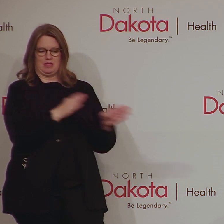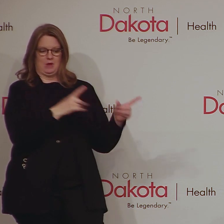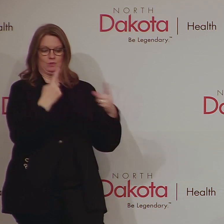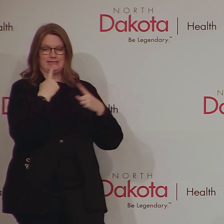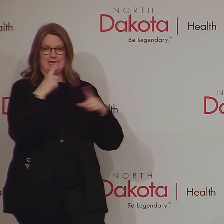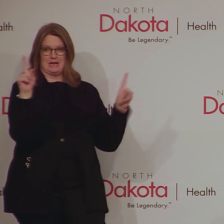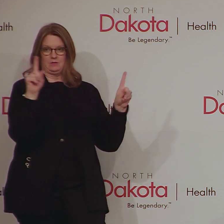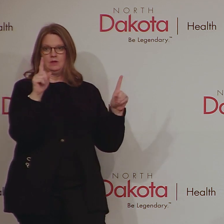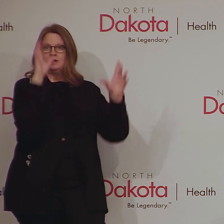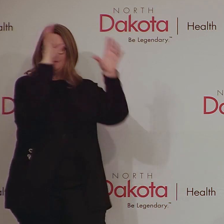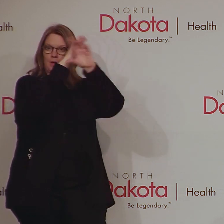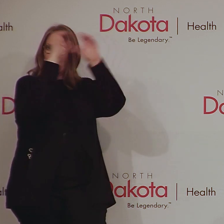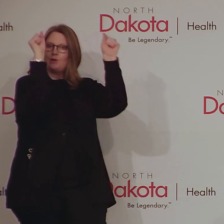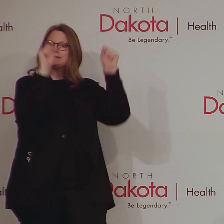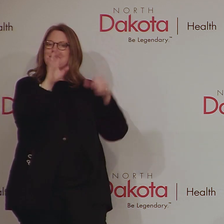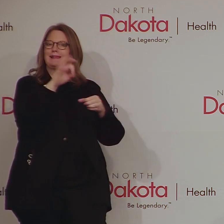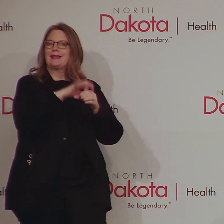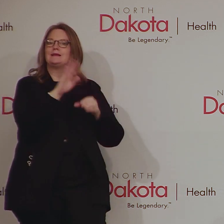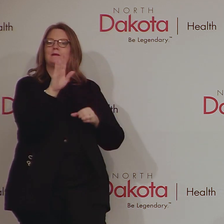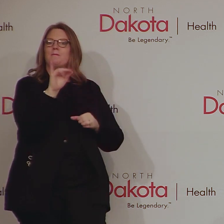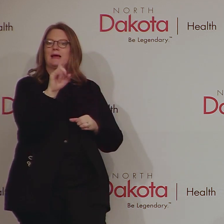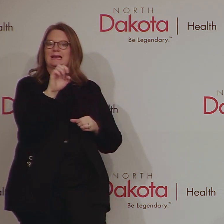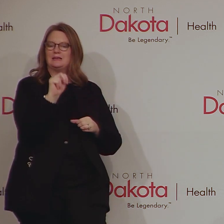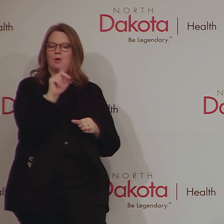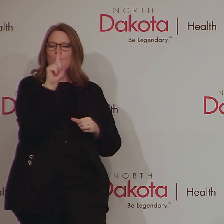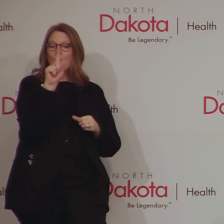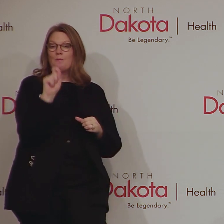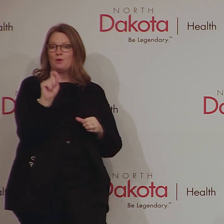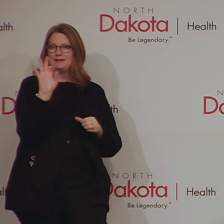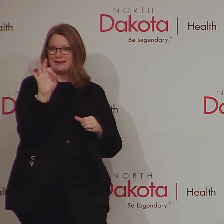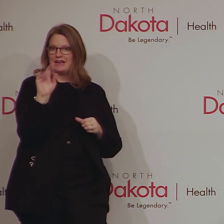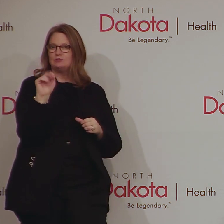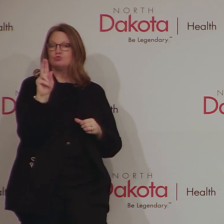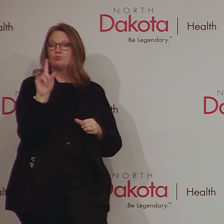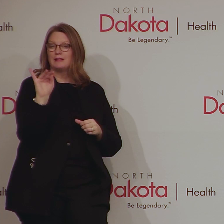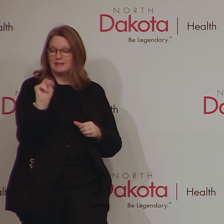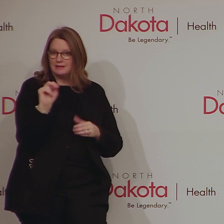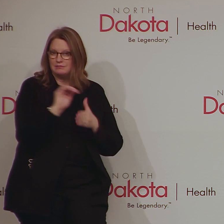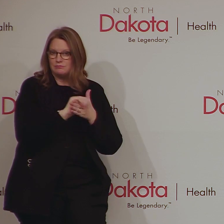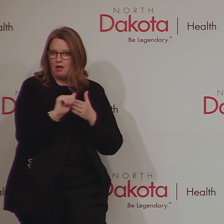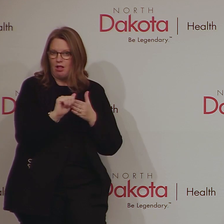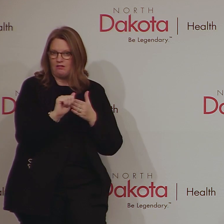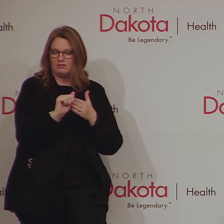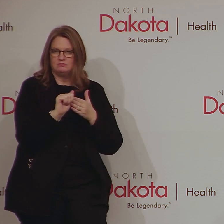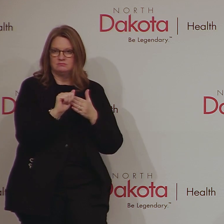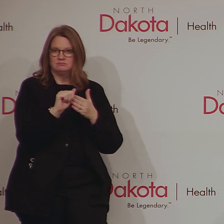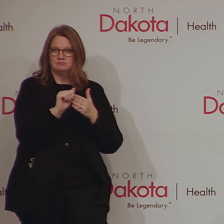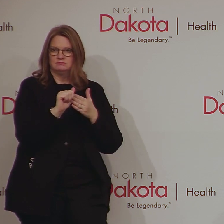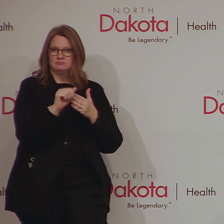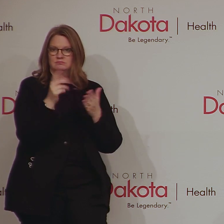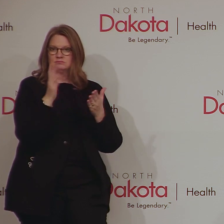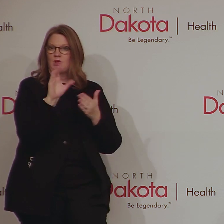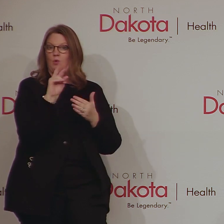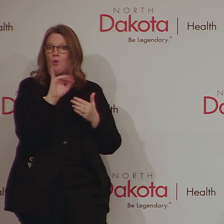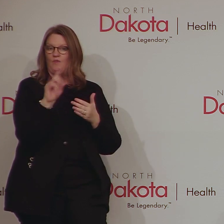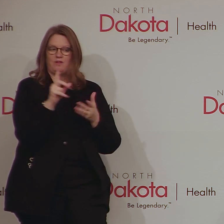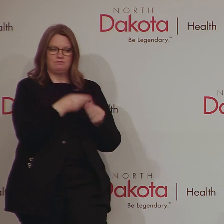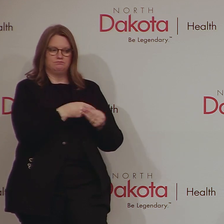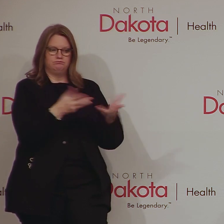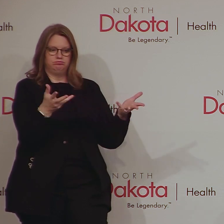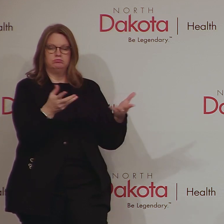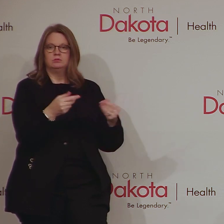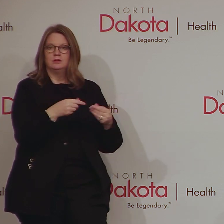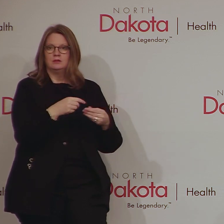announced by President-elect Biden, a $1.9 trillion COVID rescue plan, which again is being